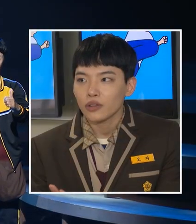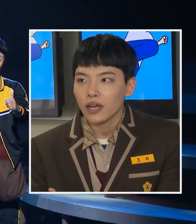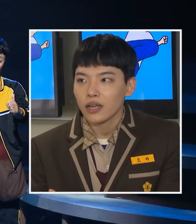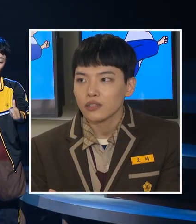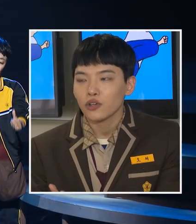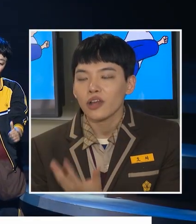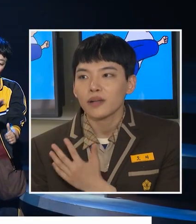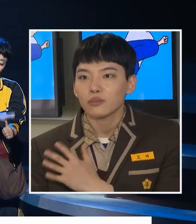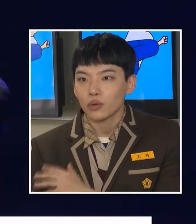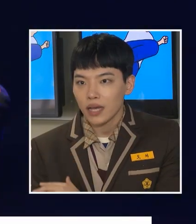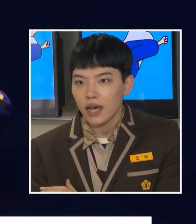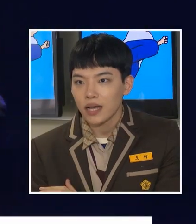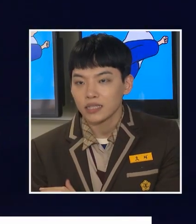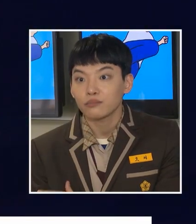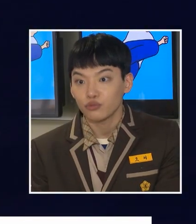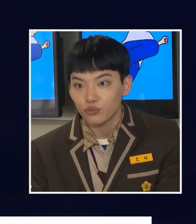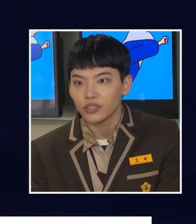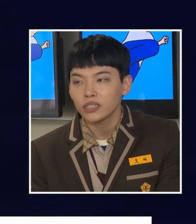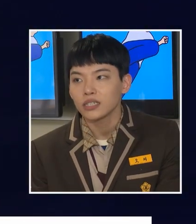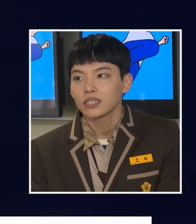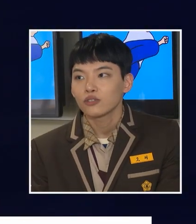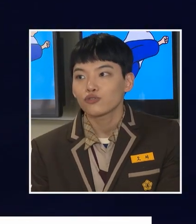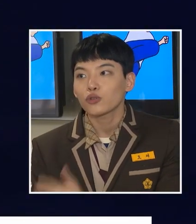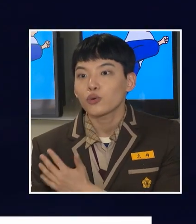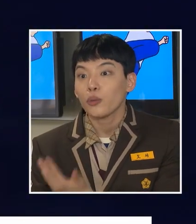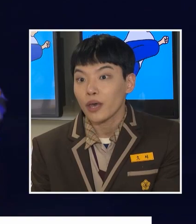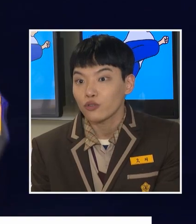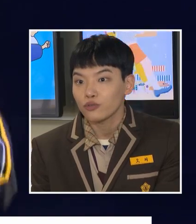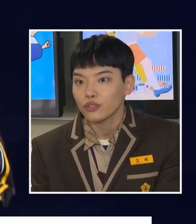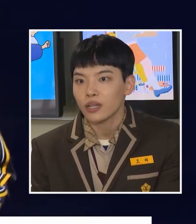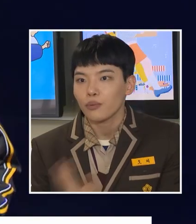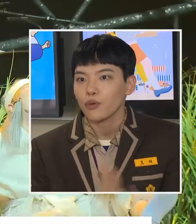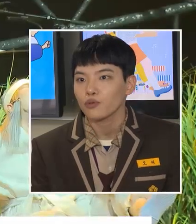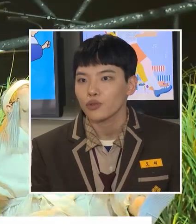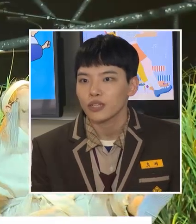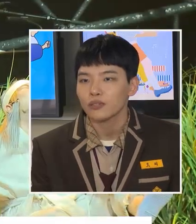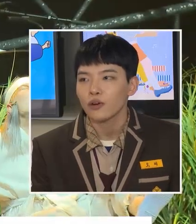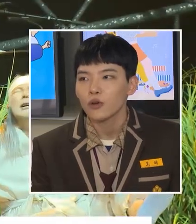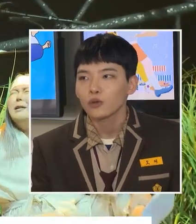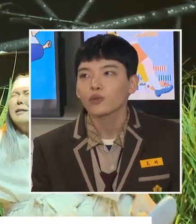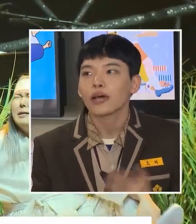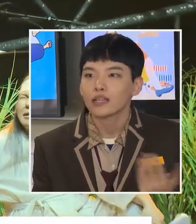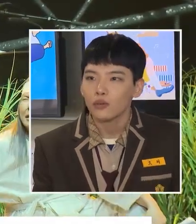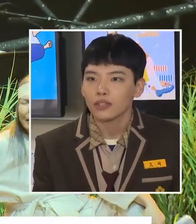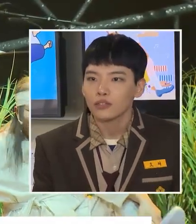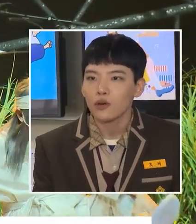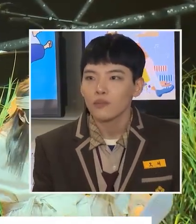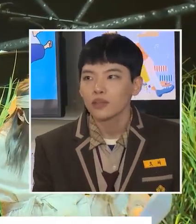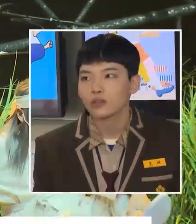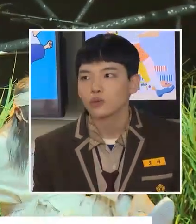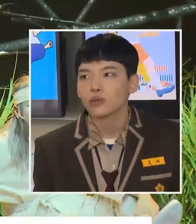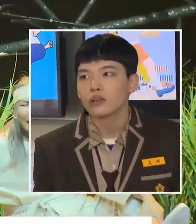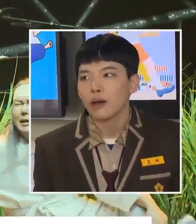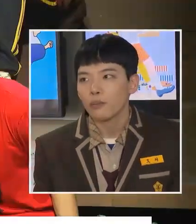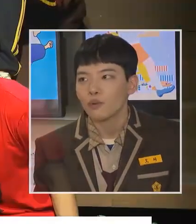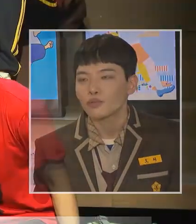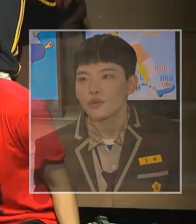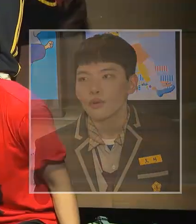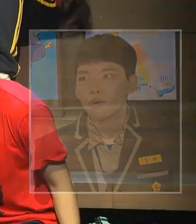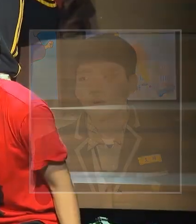The parts that the actor couldn't deliver could be reborn with a whole new perspective and understanding with the sign interpreter's acting.